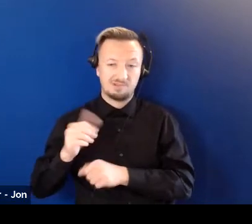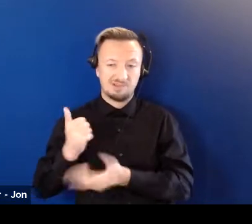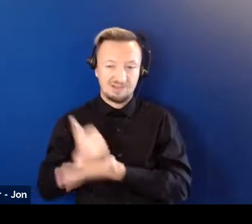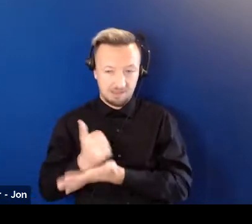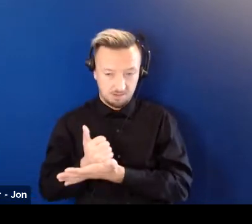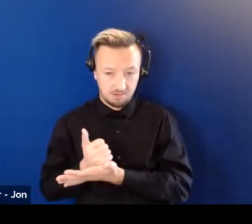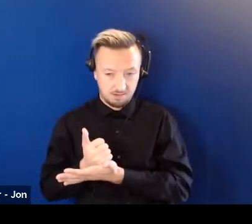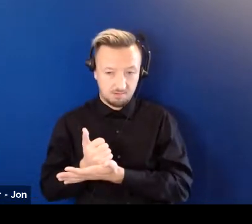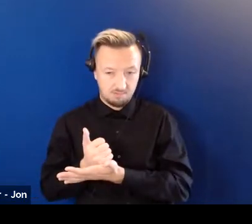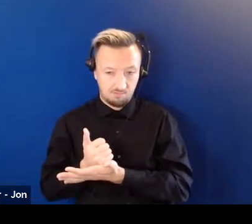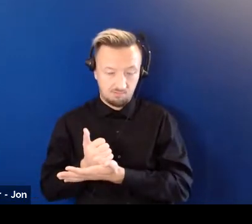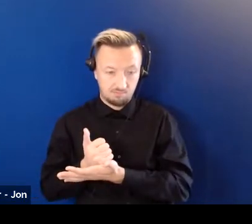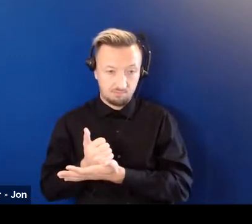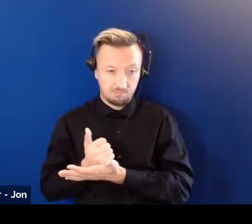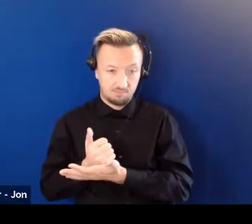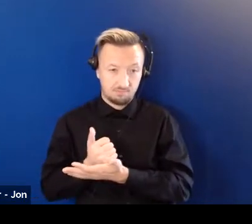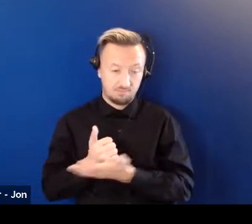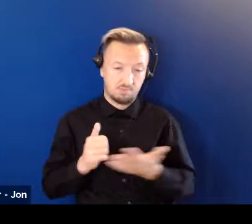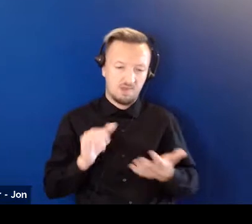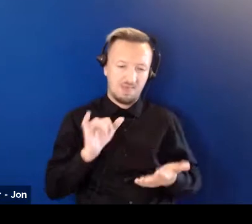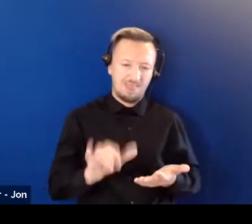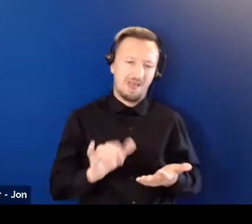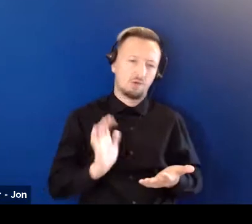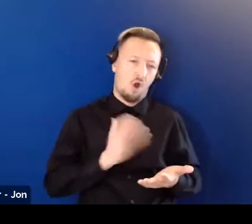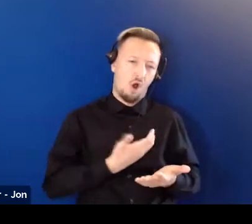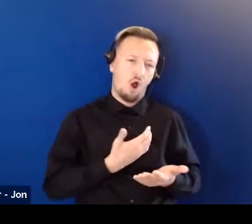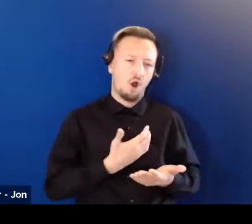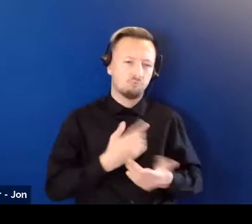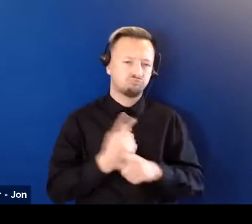assistance. So that's our business as usual right now.